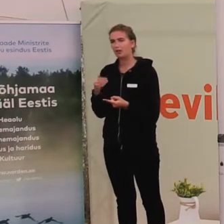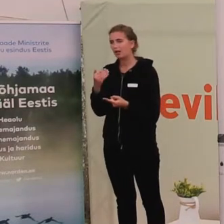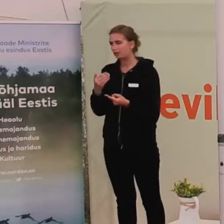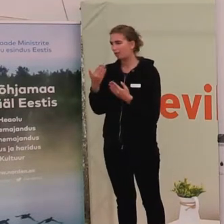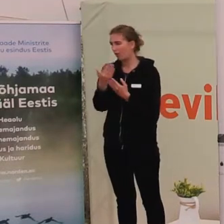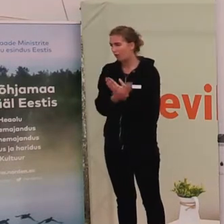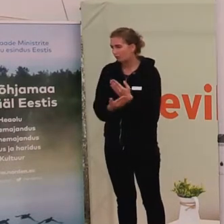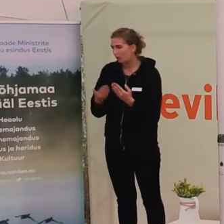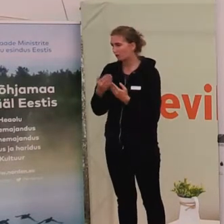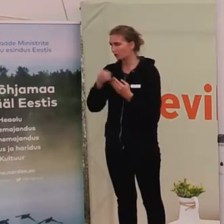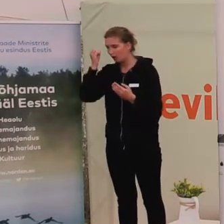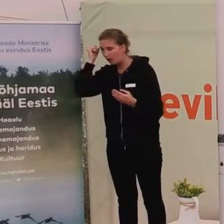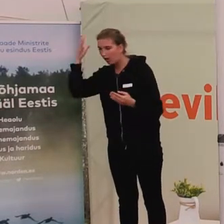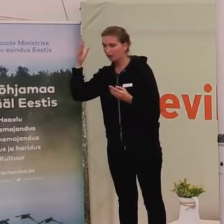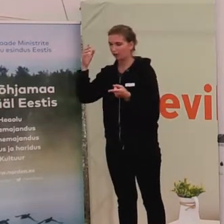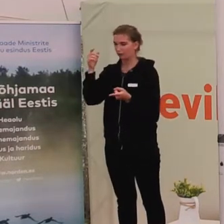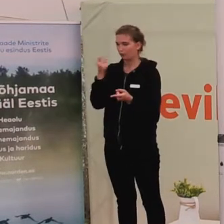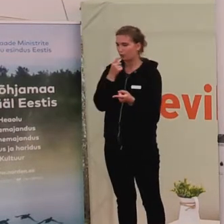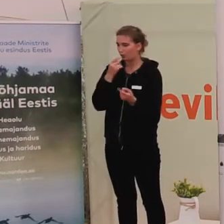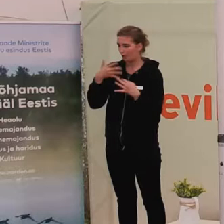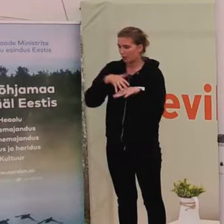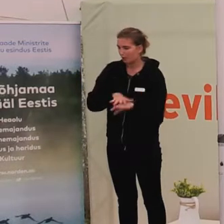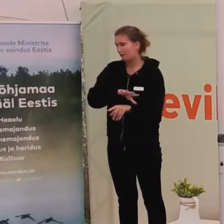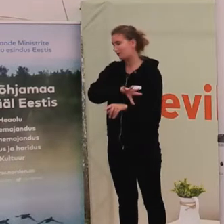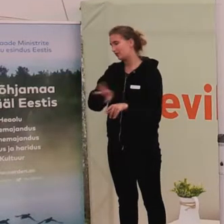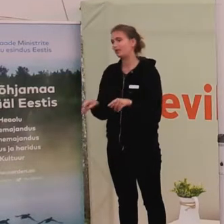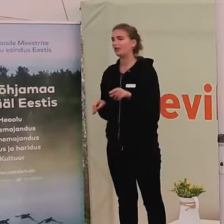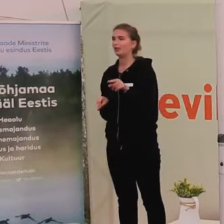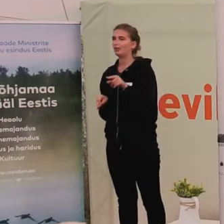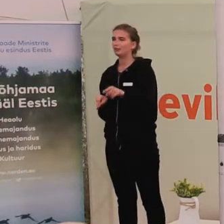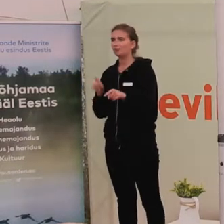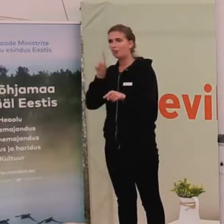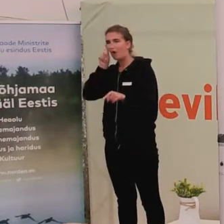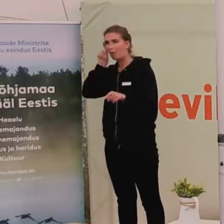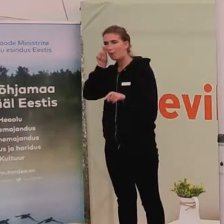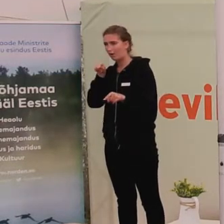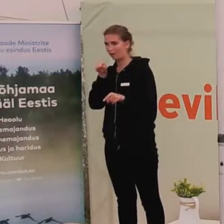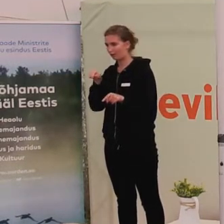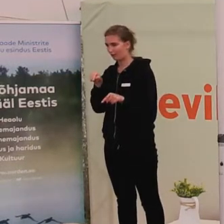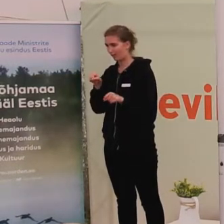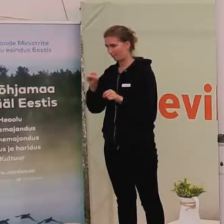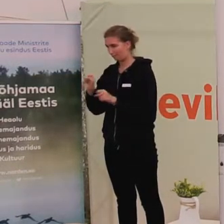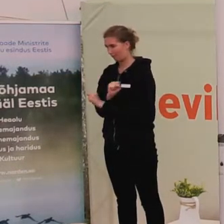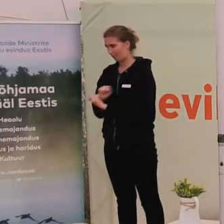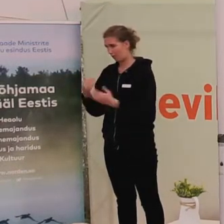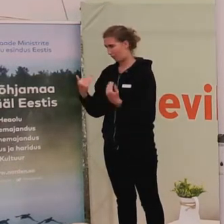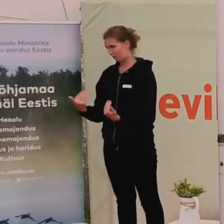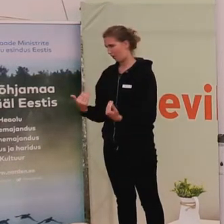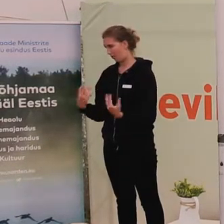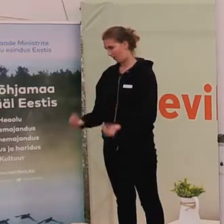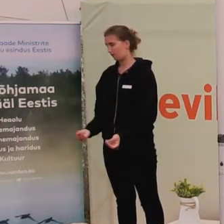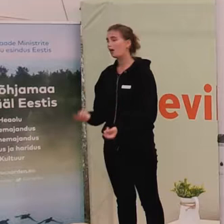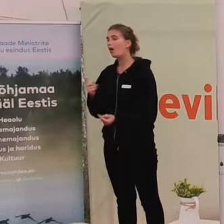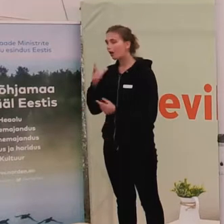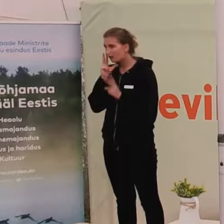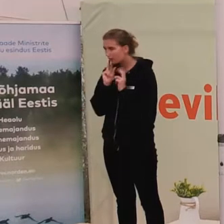background, he's in educated in Finnish school systems, all these things. I really think it's very unrealistic nowadays to have. But that's